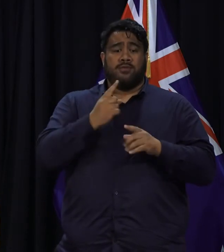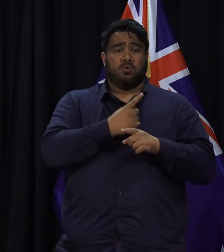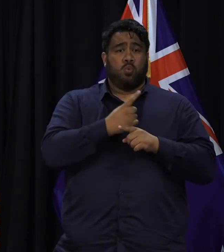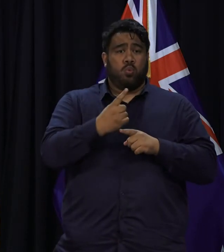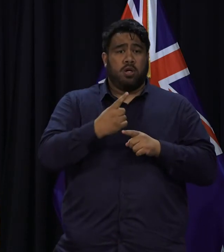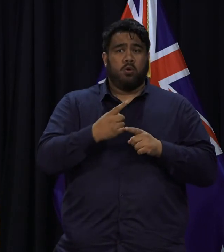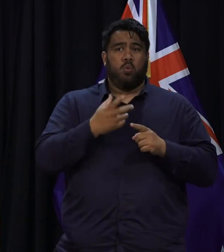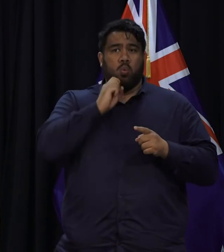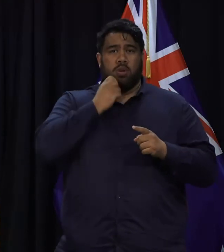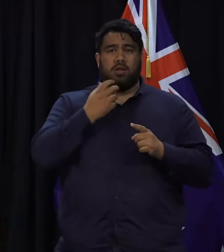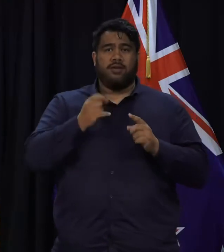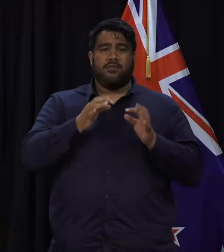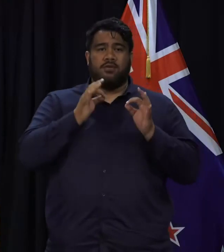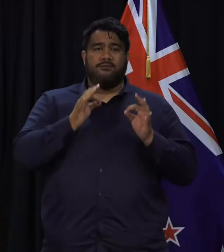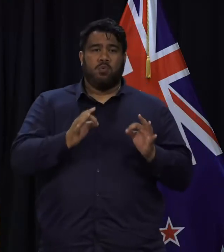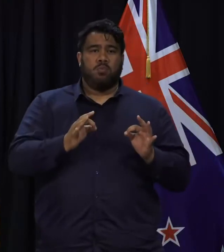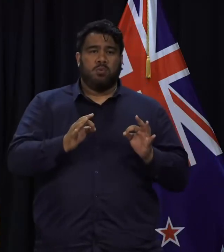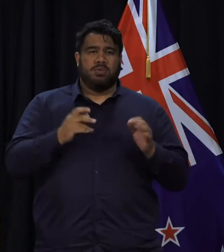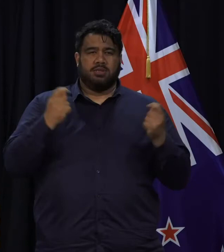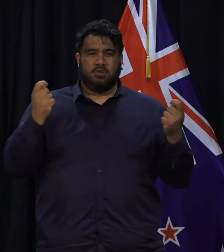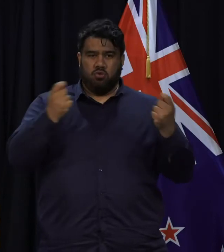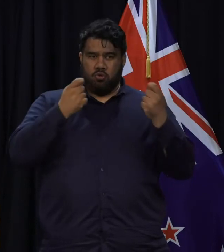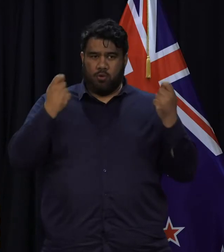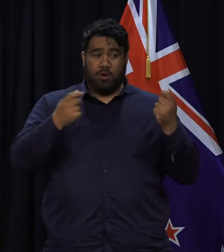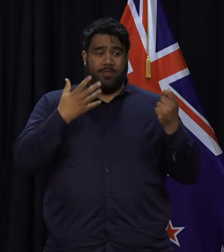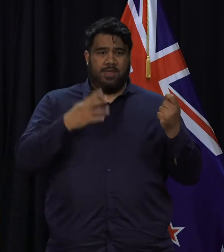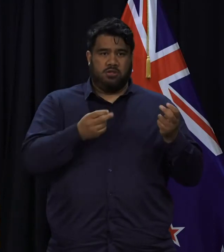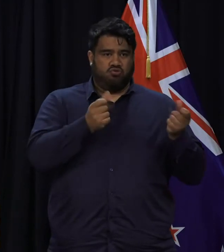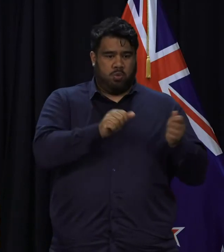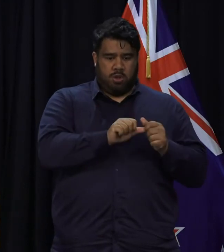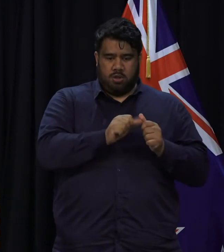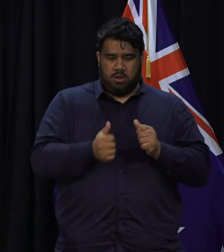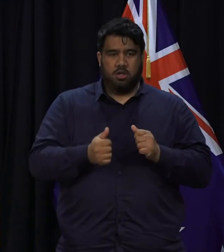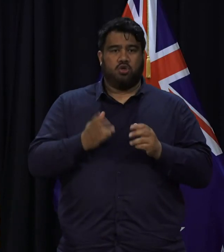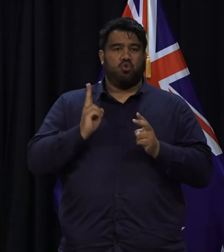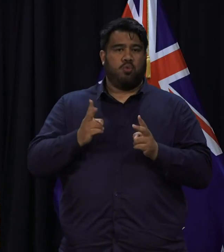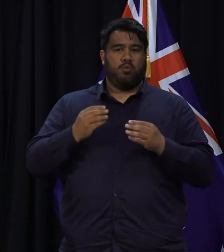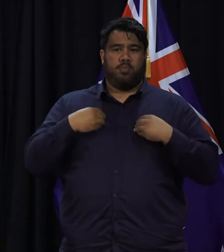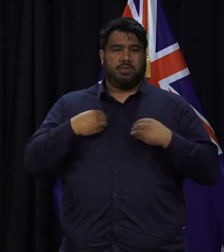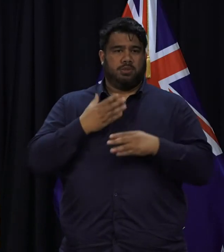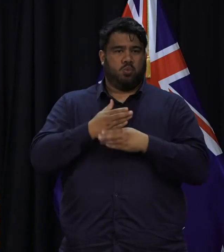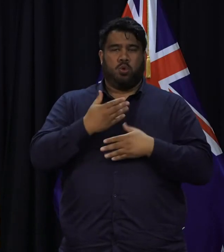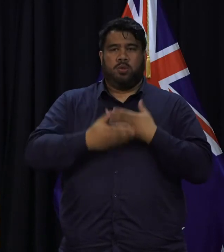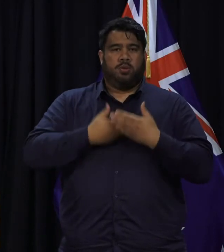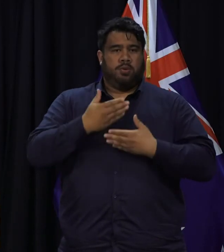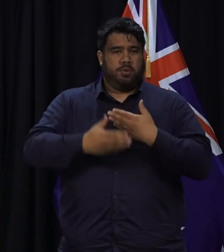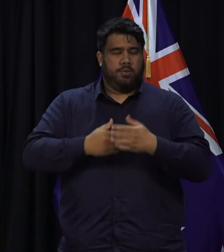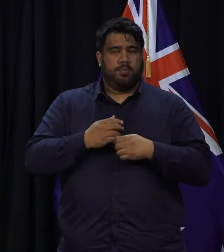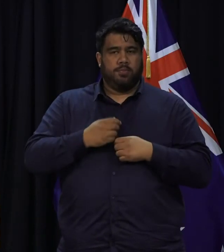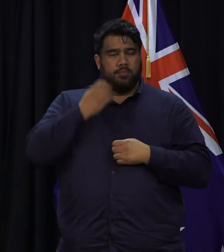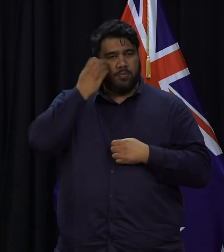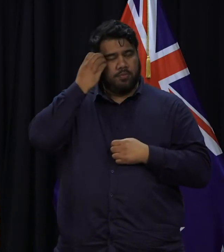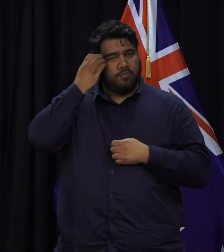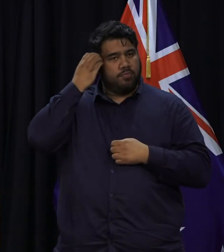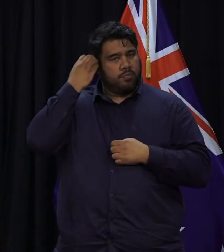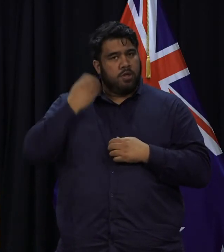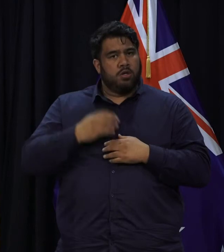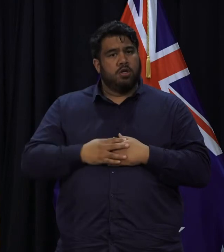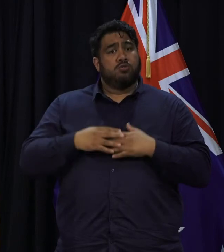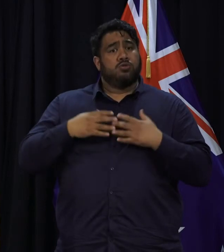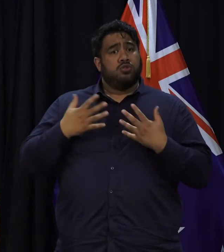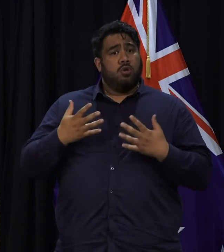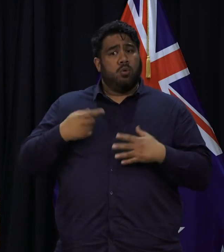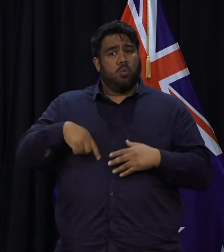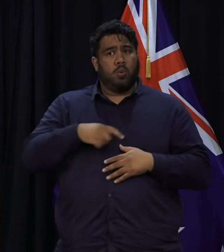of the ceremonial side. We then crack into normal business from there. In fact, no, not